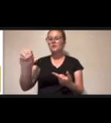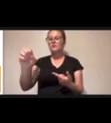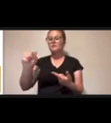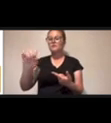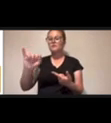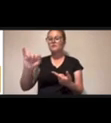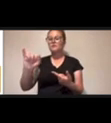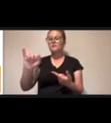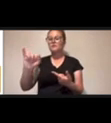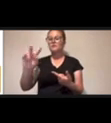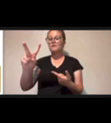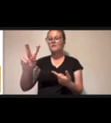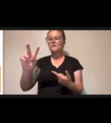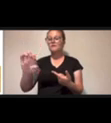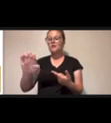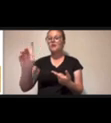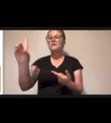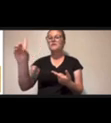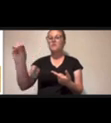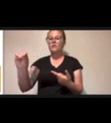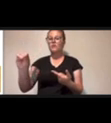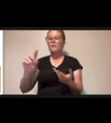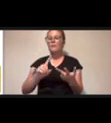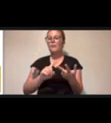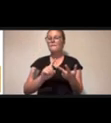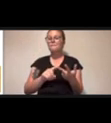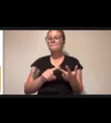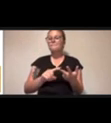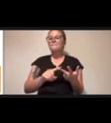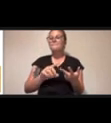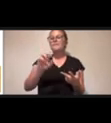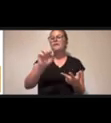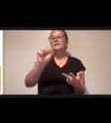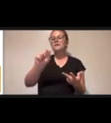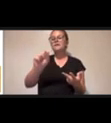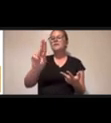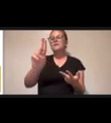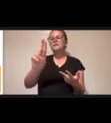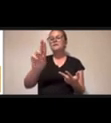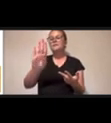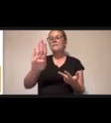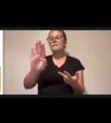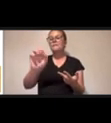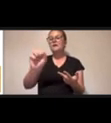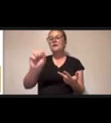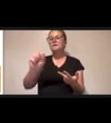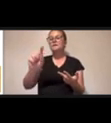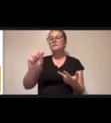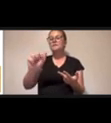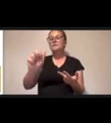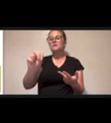explosive disorder,